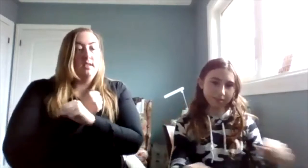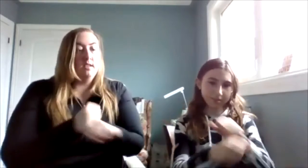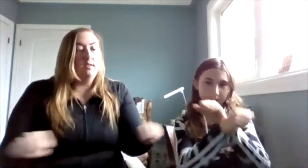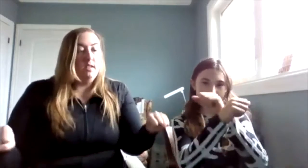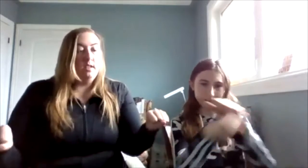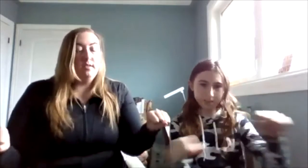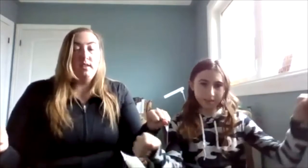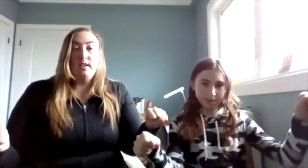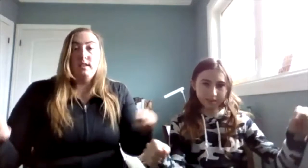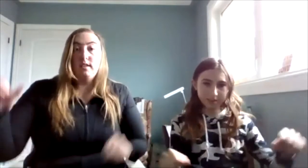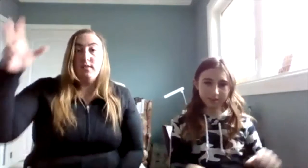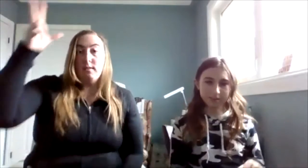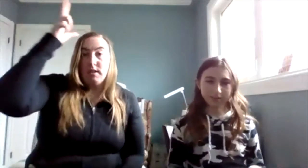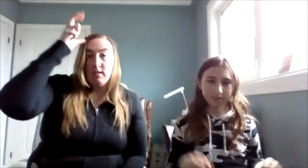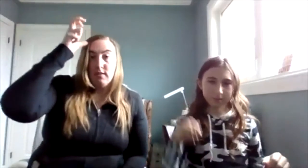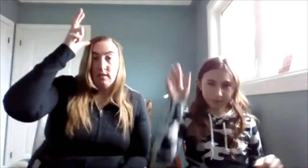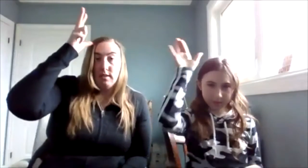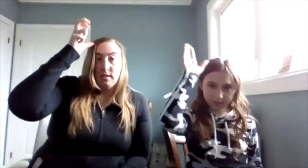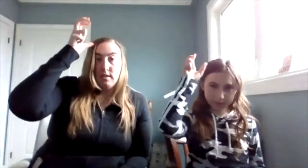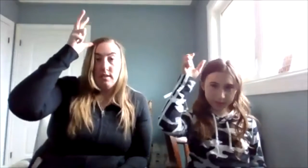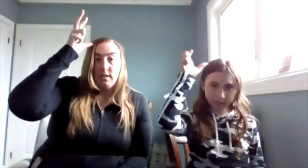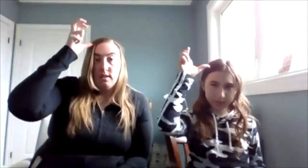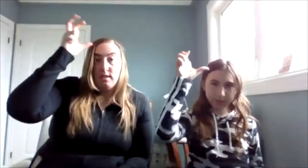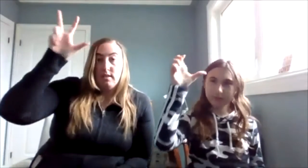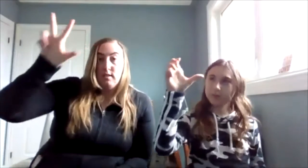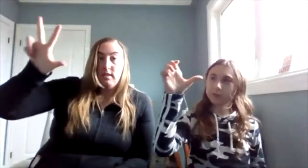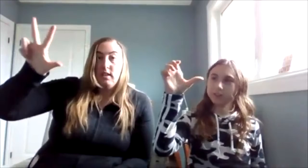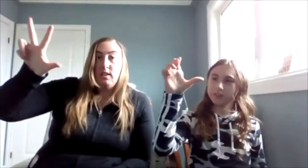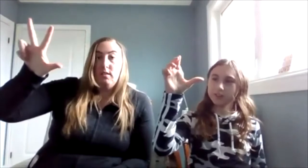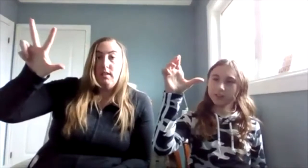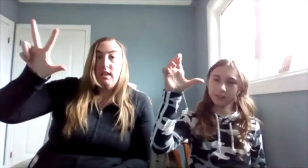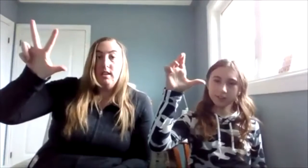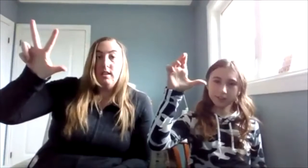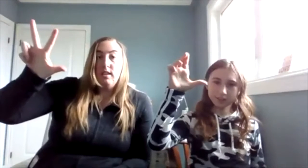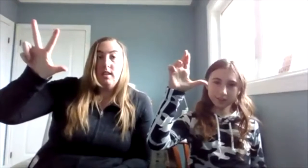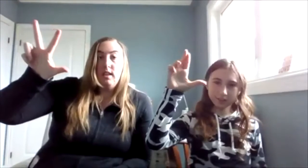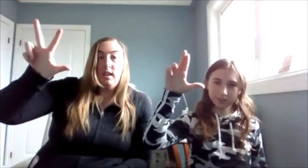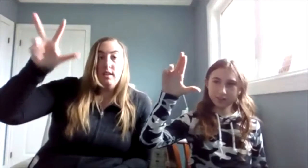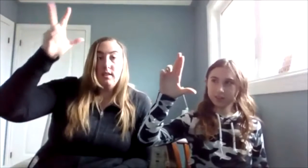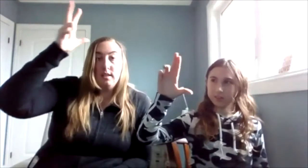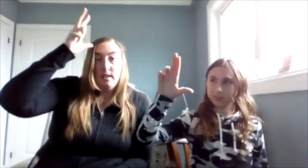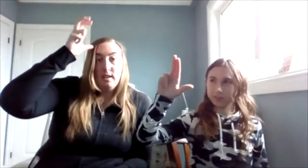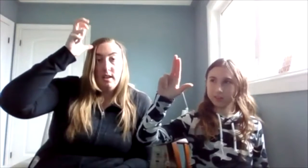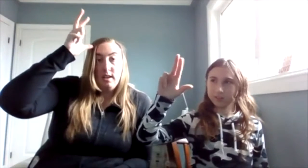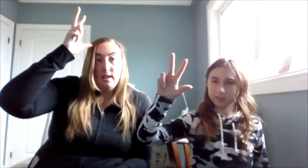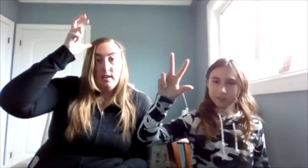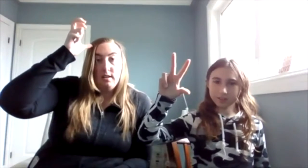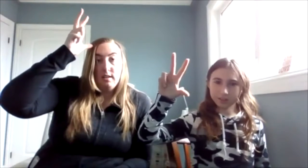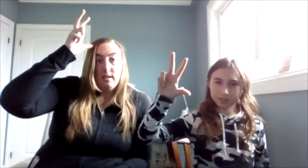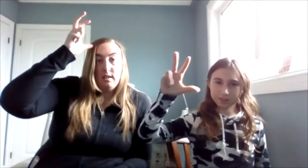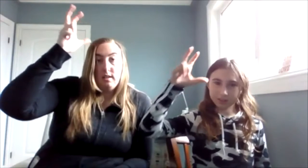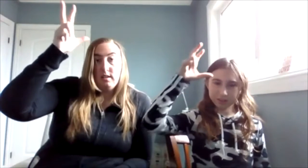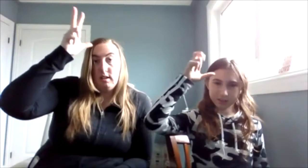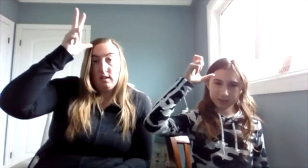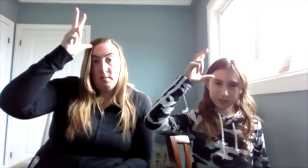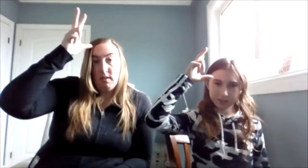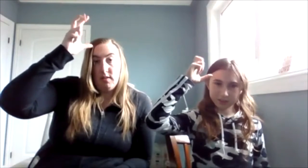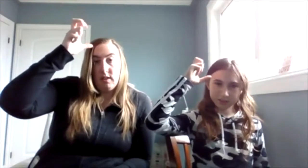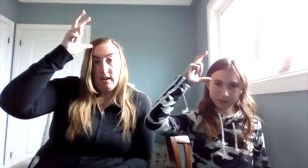So deliver us from evil. So it's a 3 hand, and you're sticking your thumb to your forehead, and